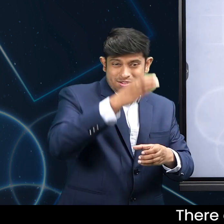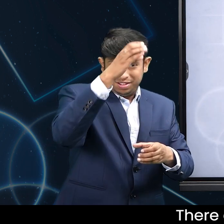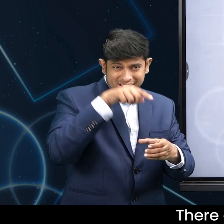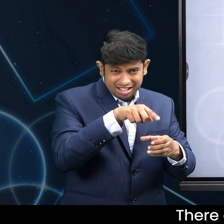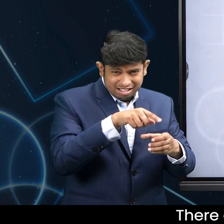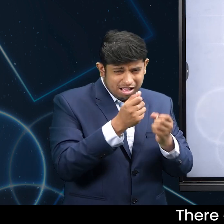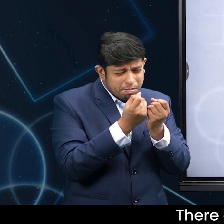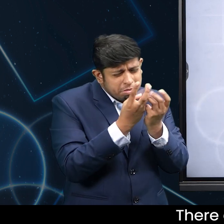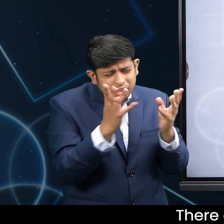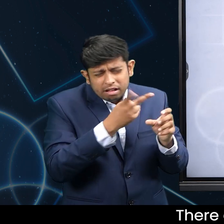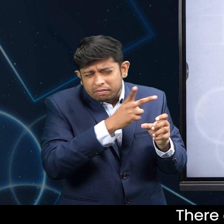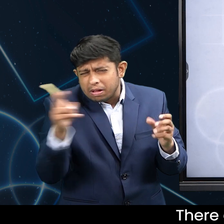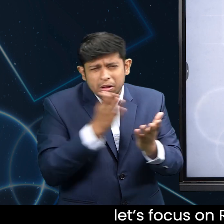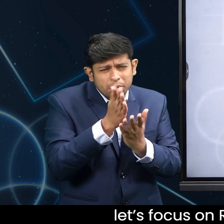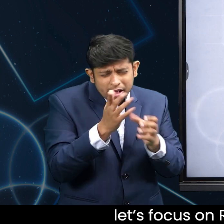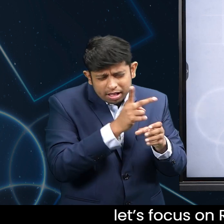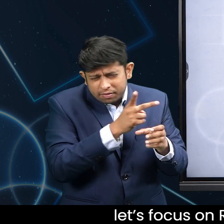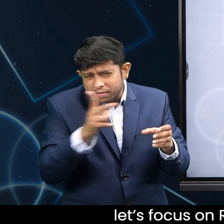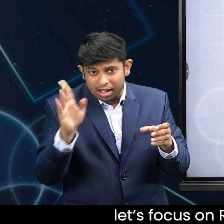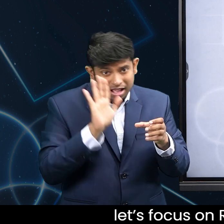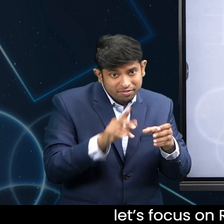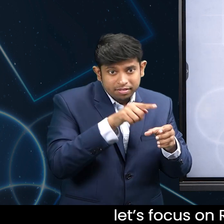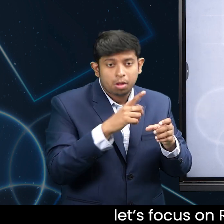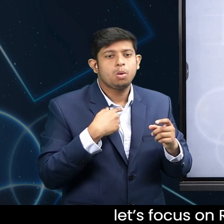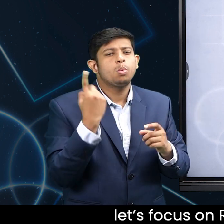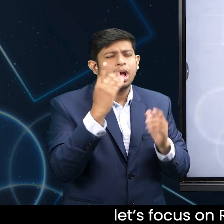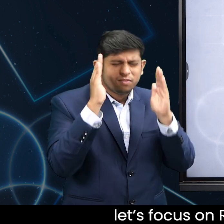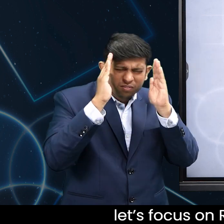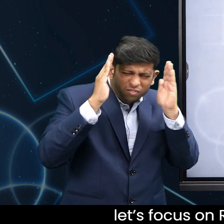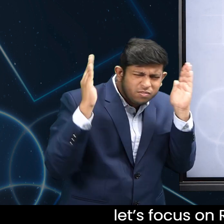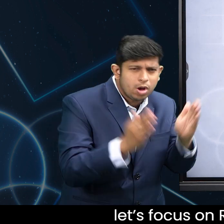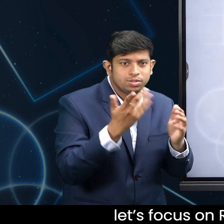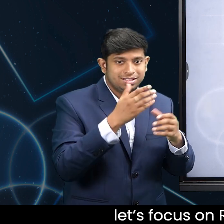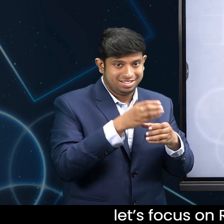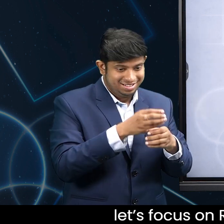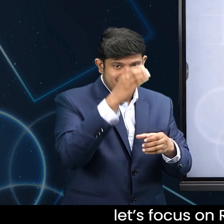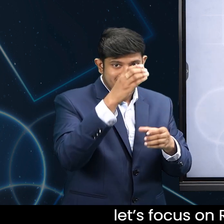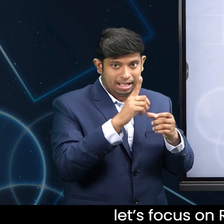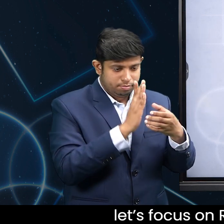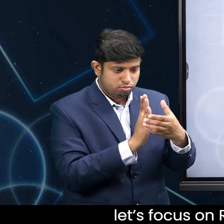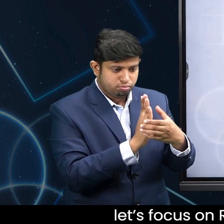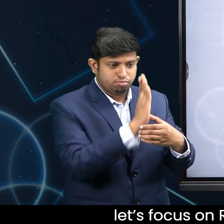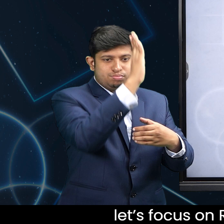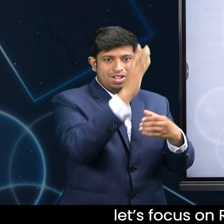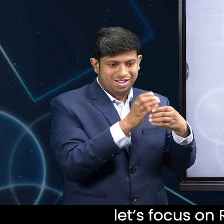There are many types of cylinders. Let's focus on right circular cylinder in this lesson.